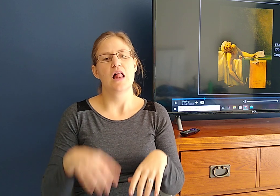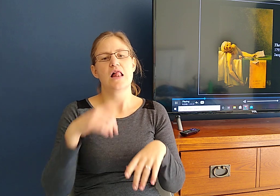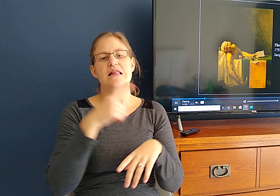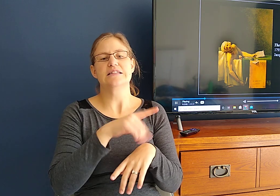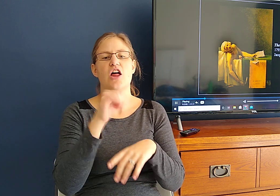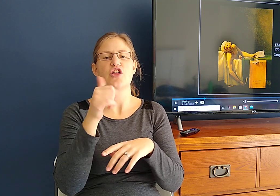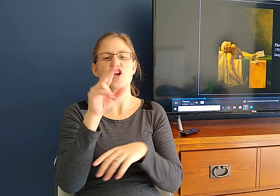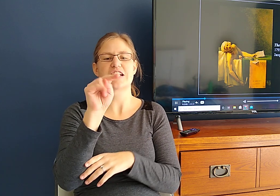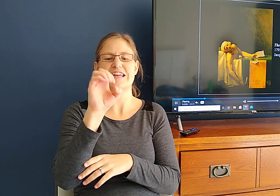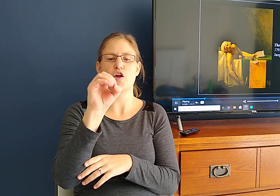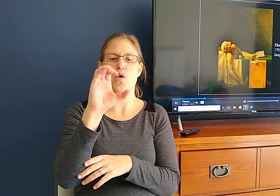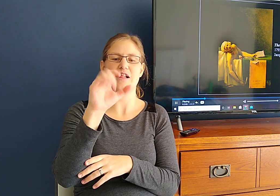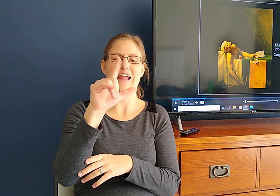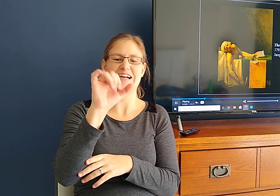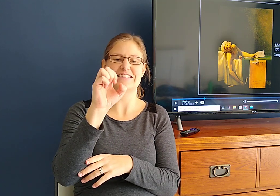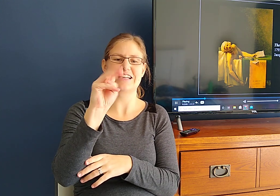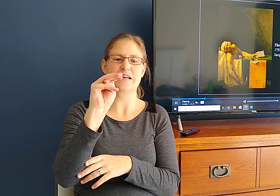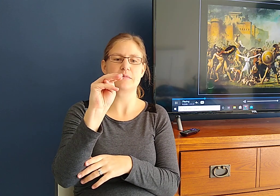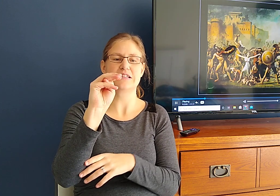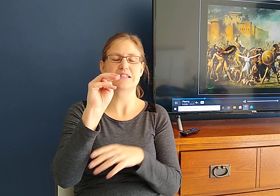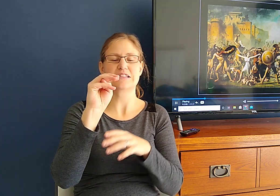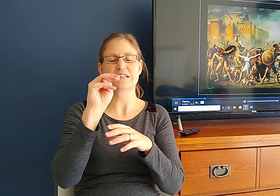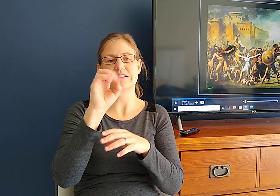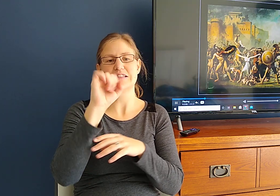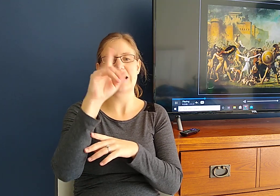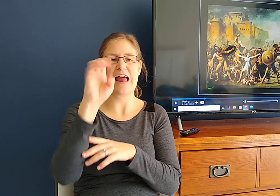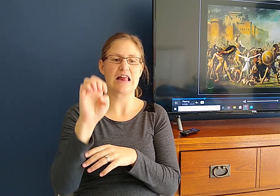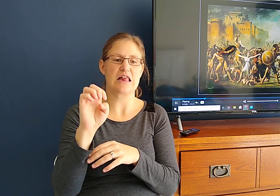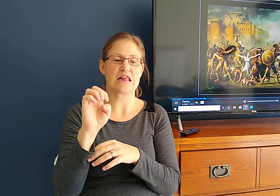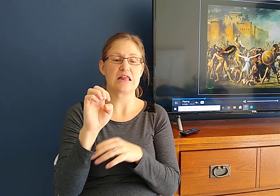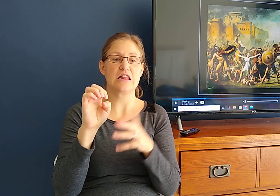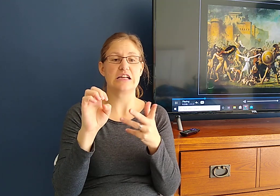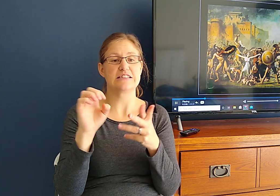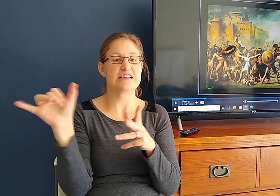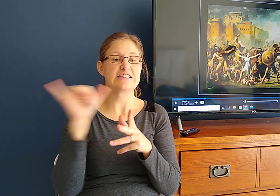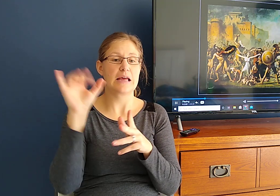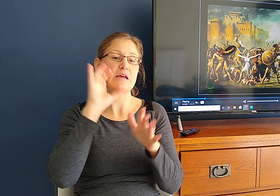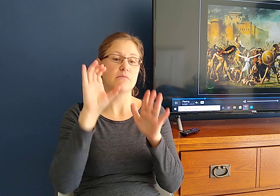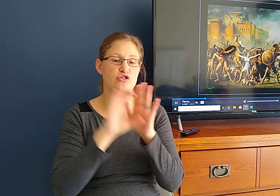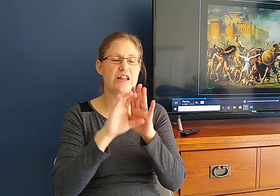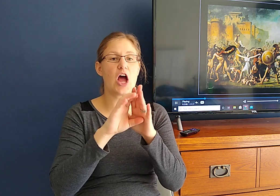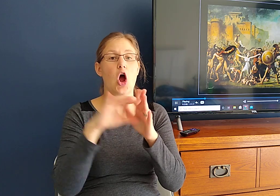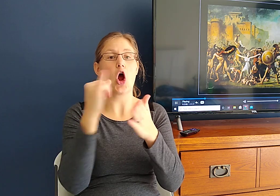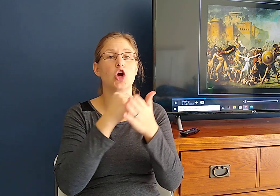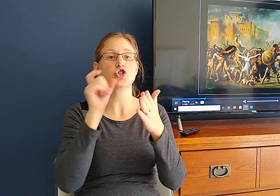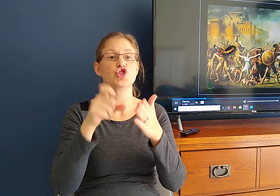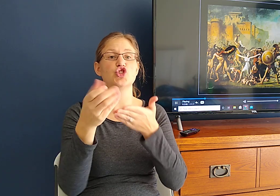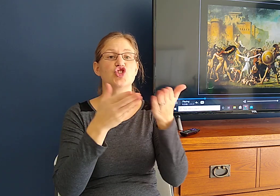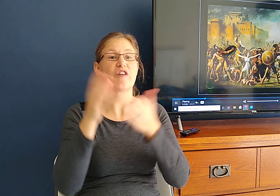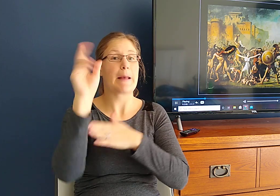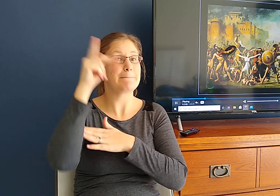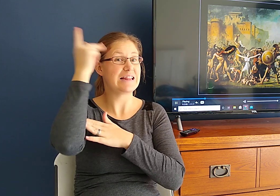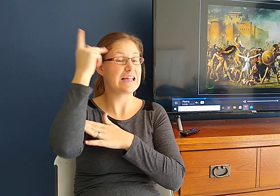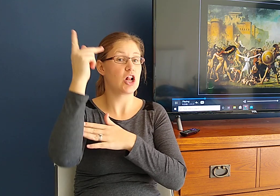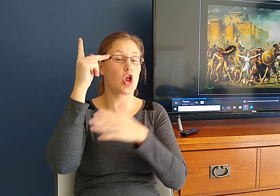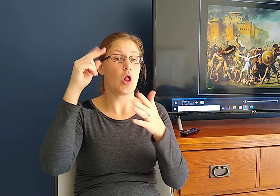stylings and use of imagery previously mentioned, that art should serve a political purpose in a time of social and